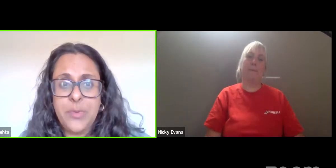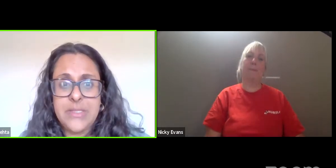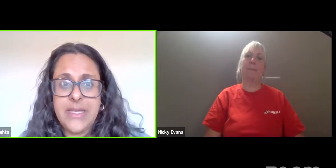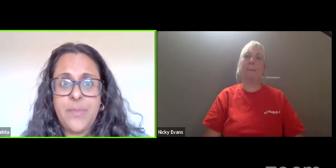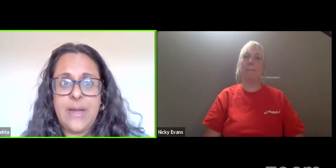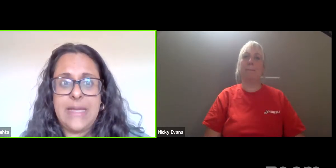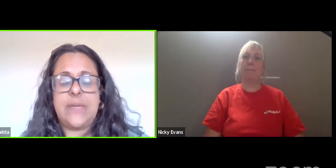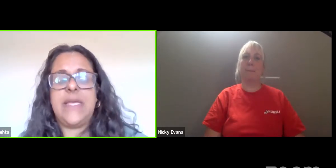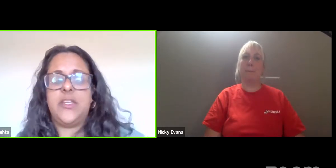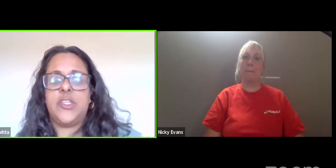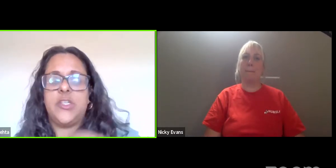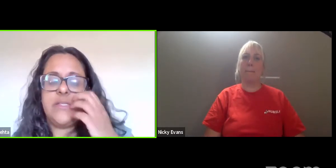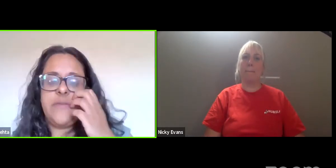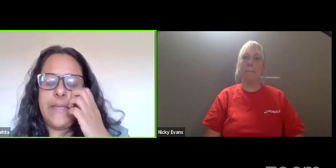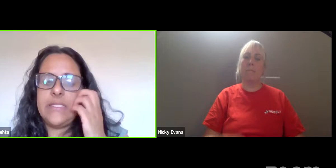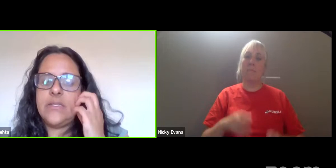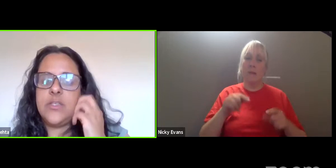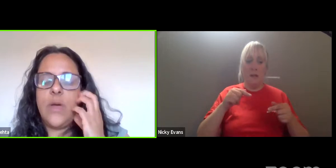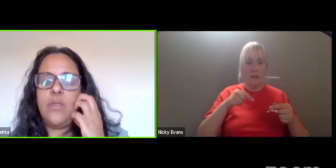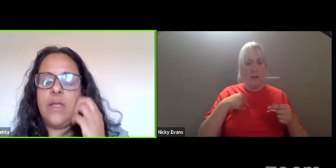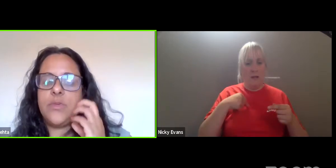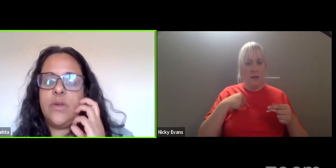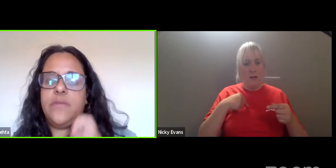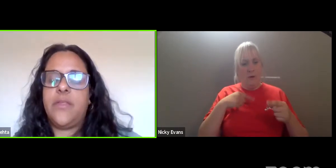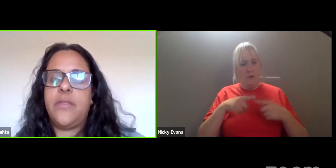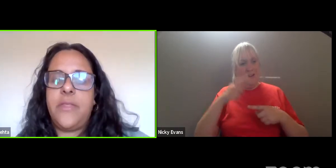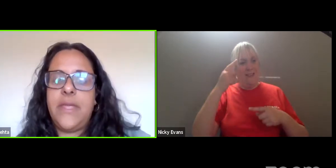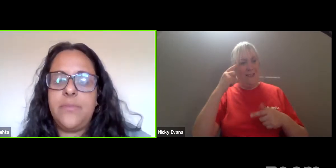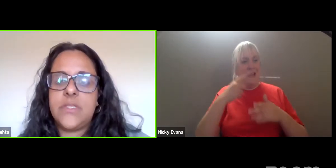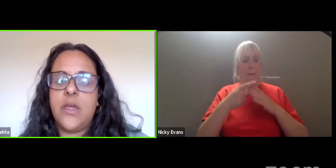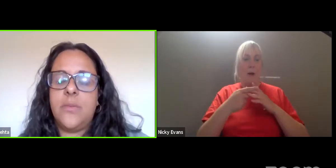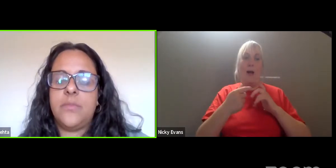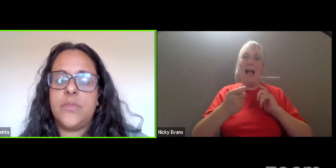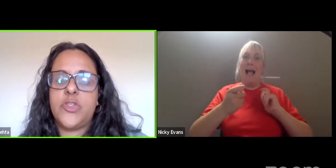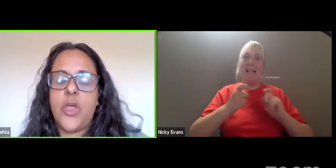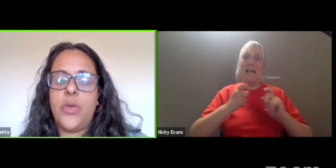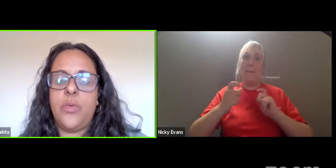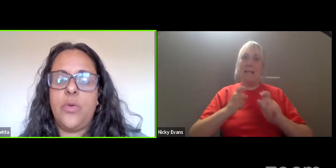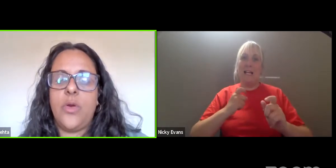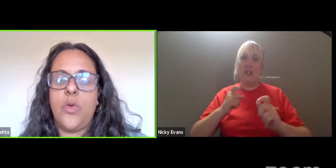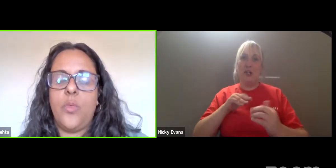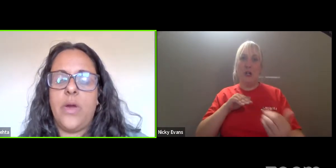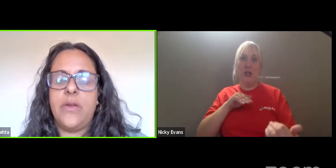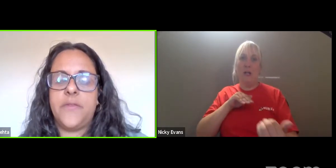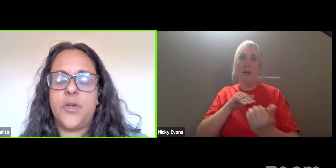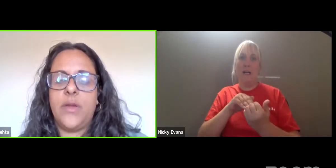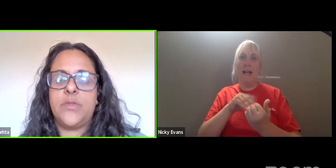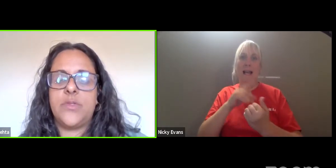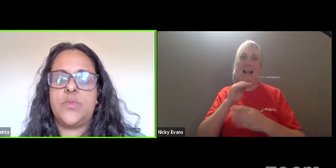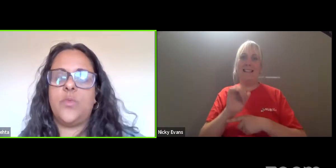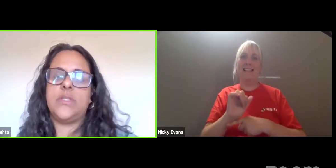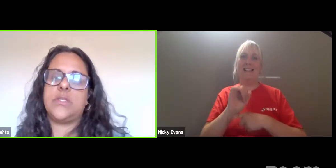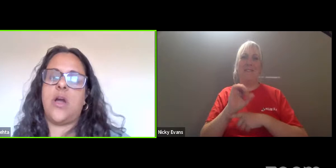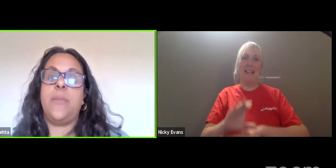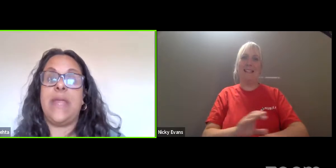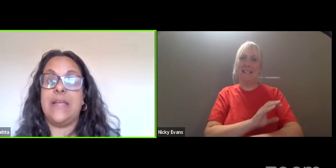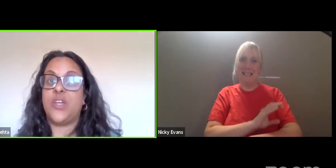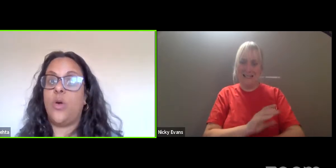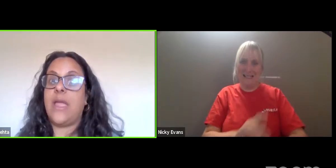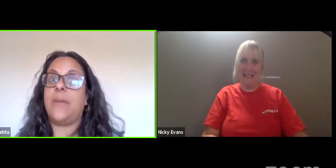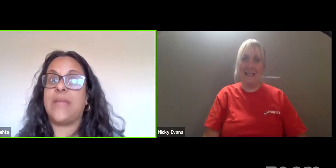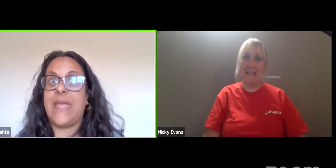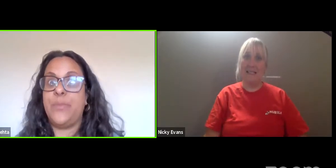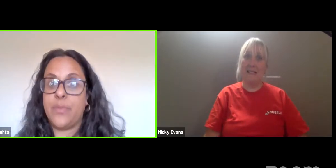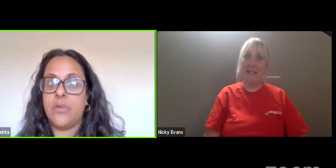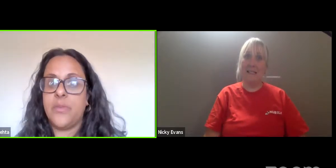We were able to think about adaptation and defences as well. That was one of the other themes. So one of the quotes was, "I'm an